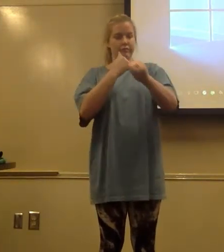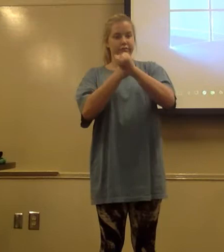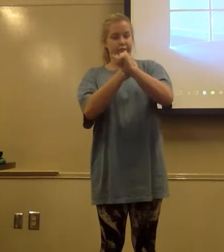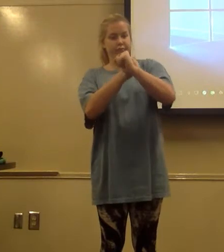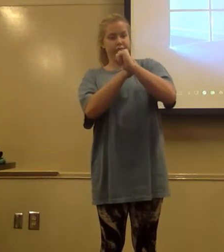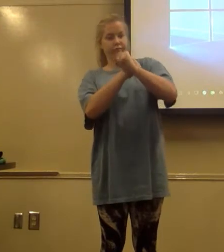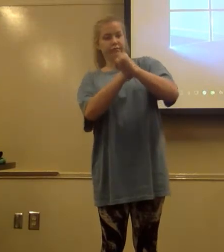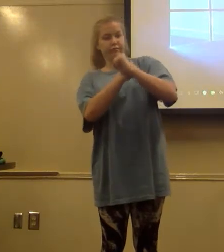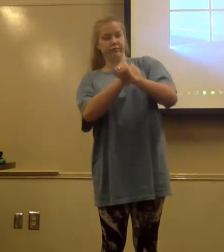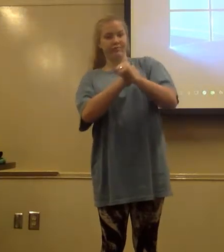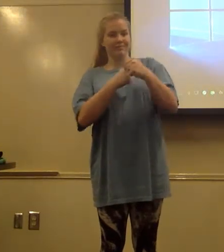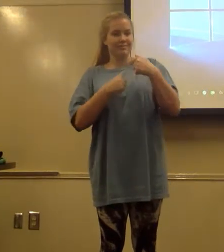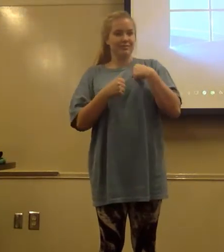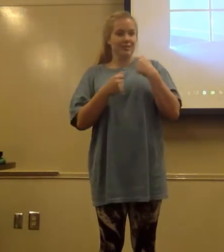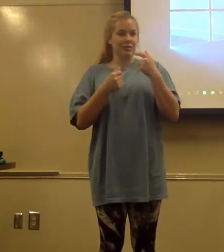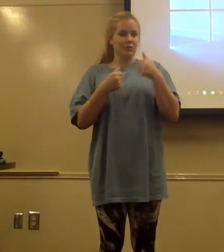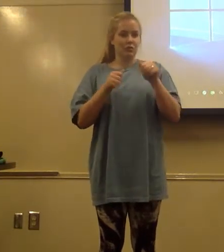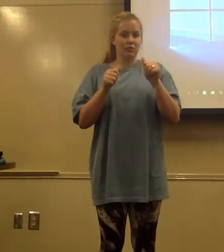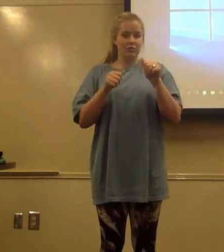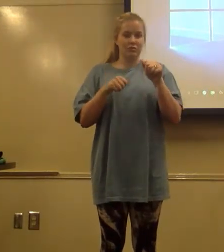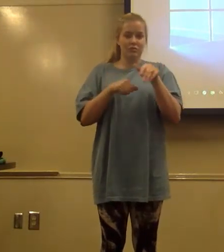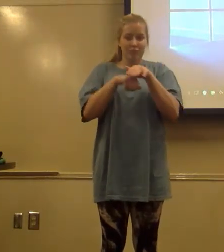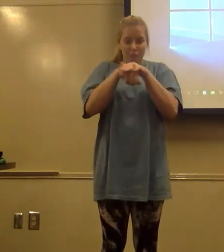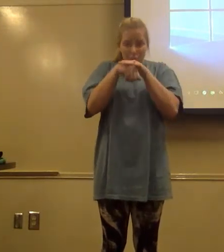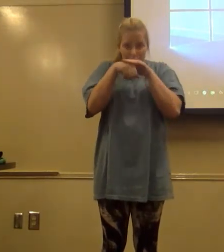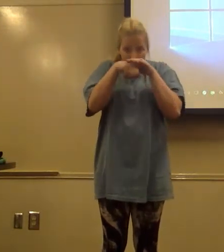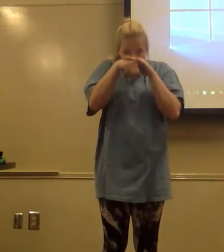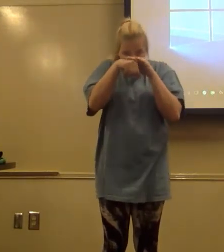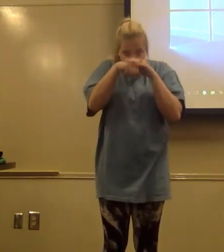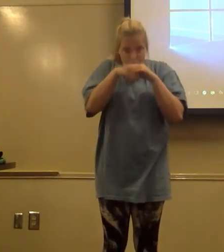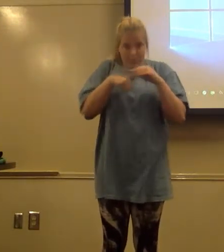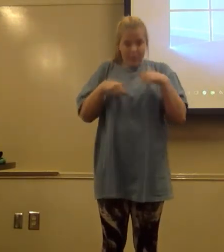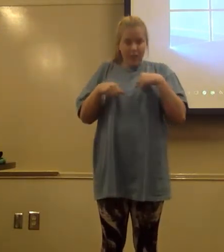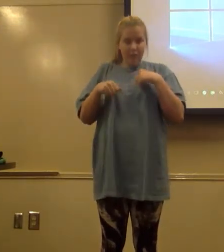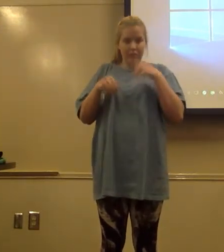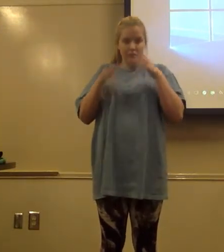am I covering up? I mean, I'm the director of public health of the HSUS.